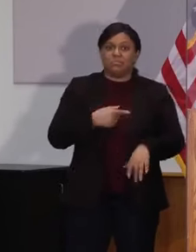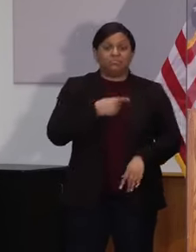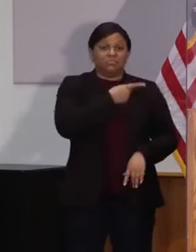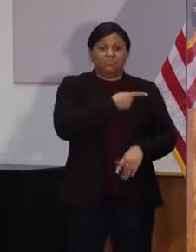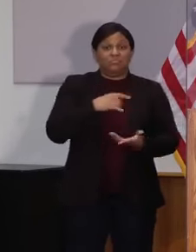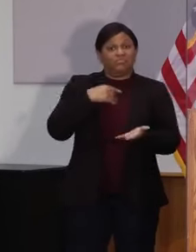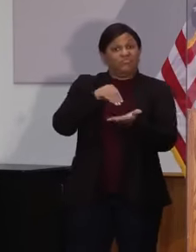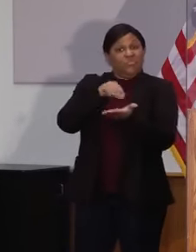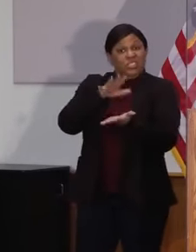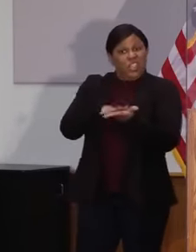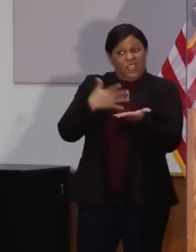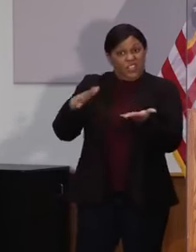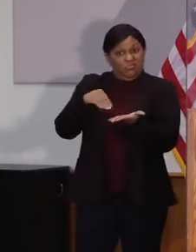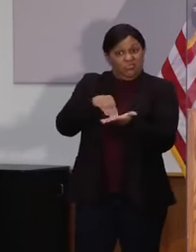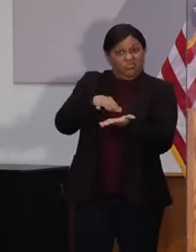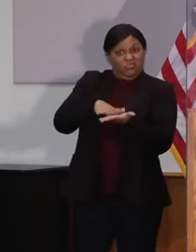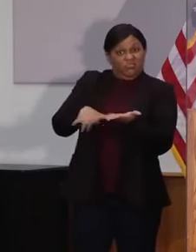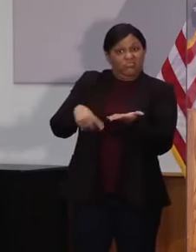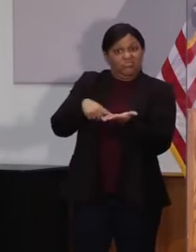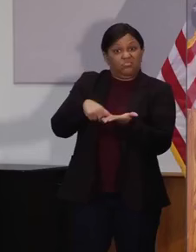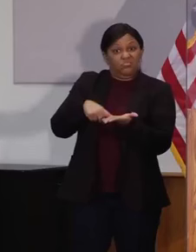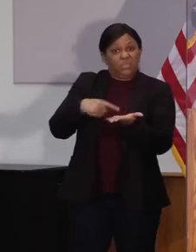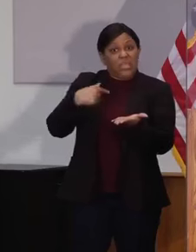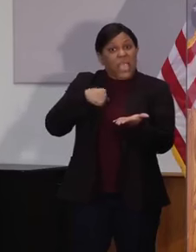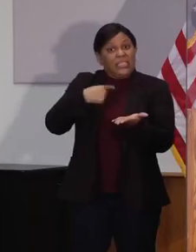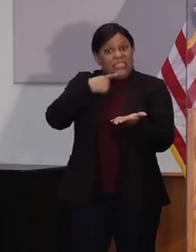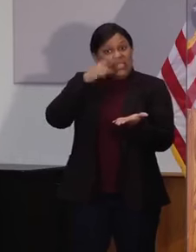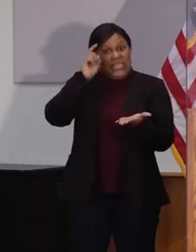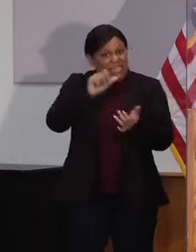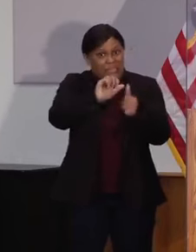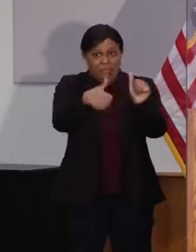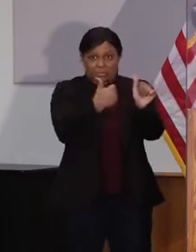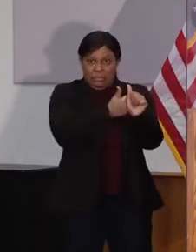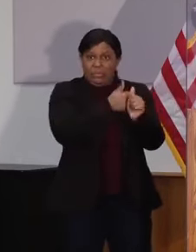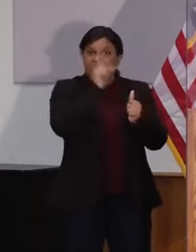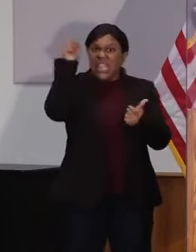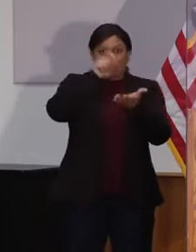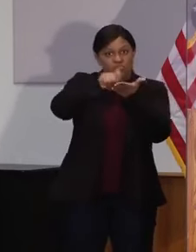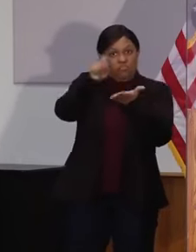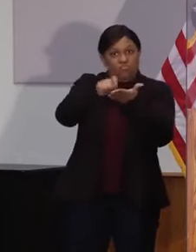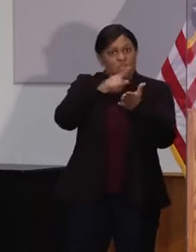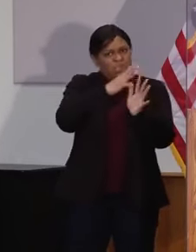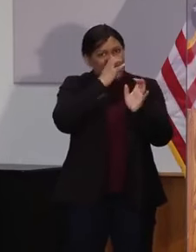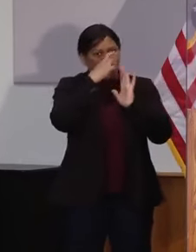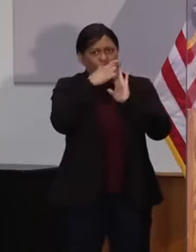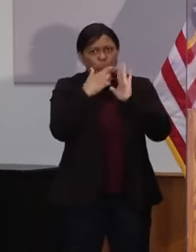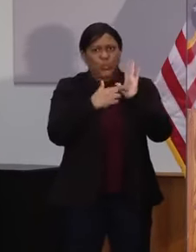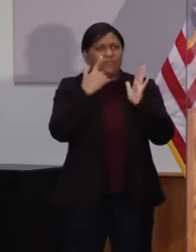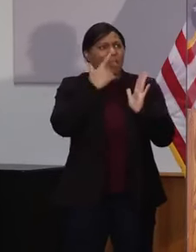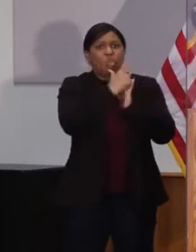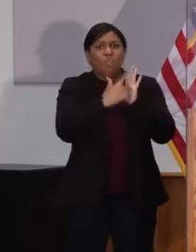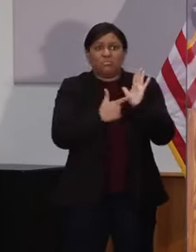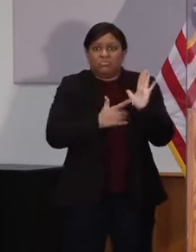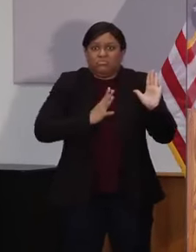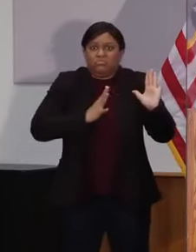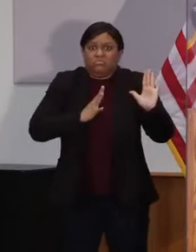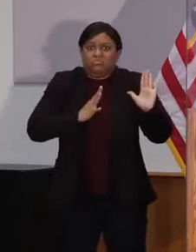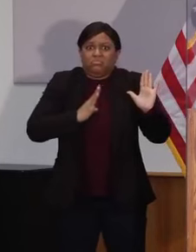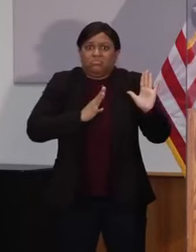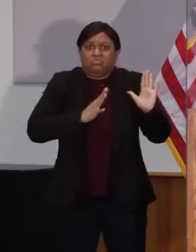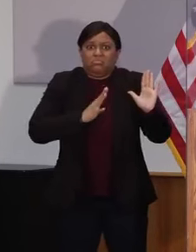do this. I set out the parameters. They can write this into the law. Put any safeguards you want into it. Ask how this is going to be